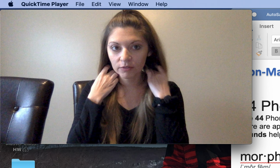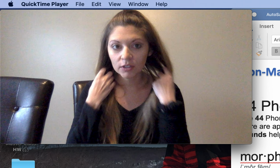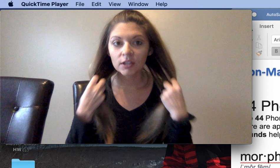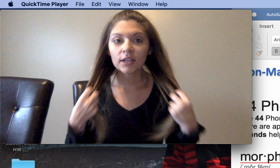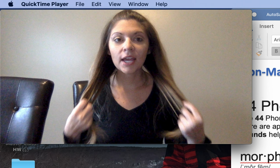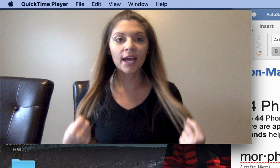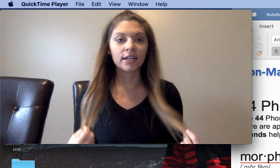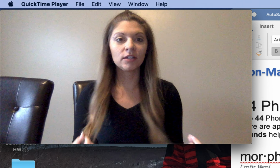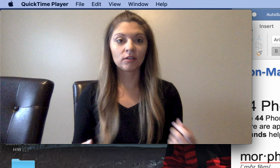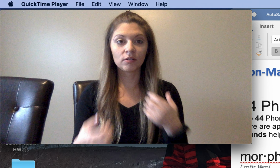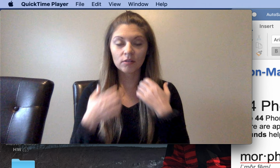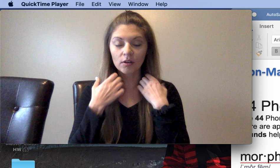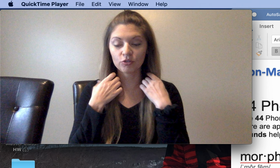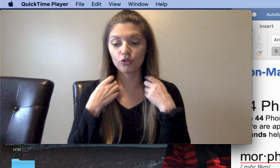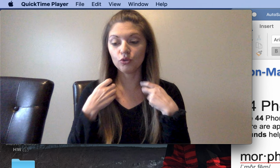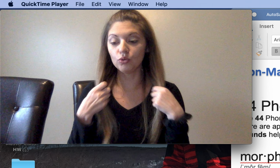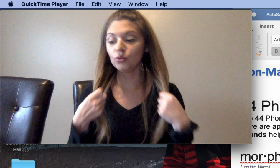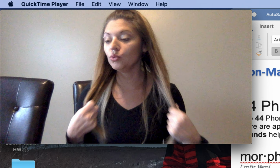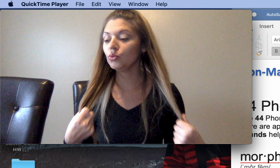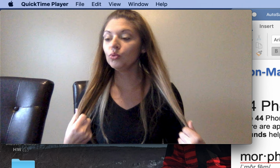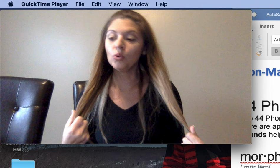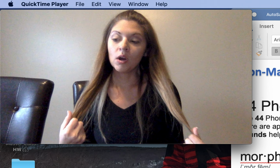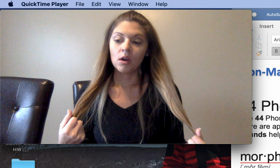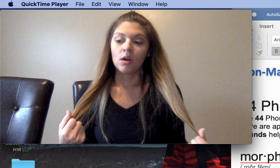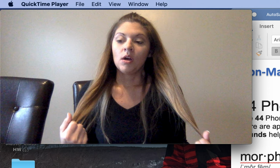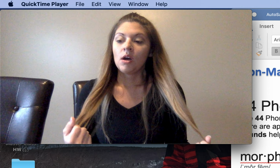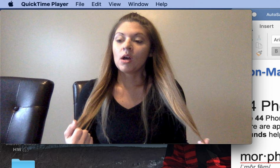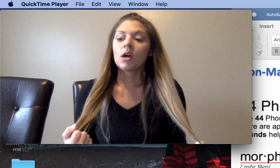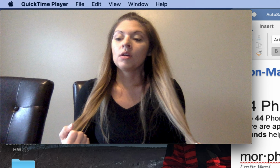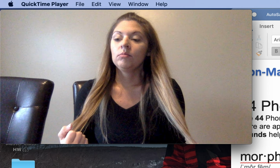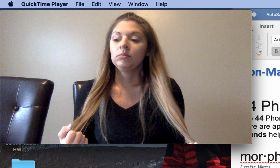itself. Add it to